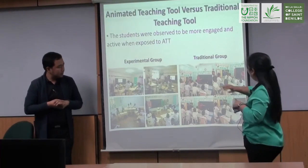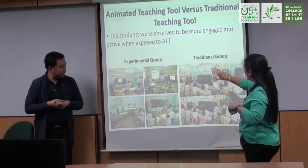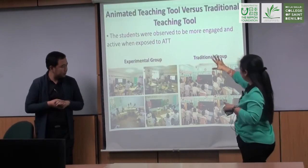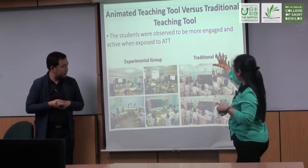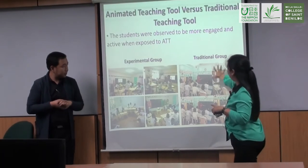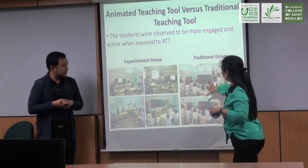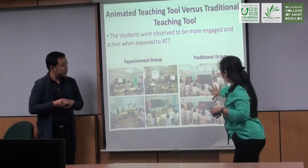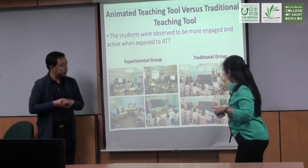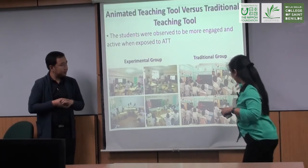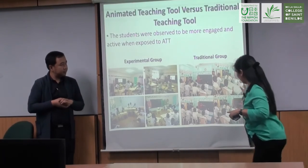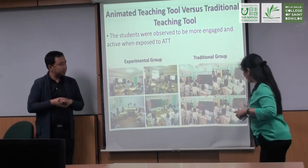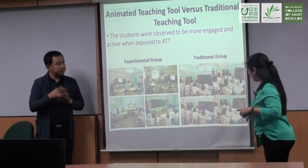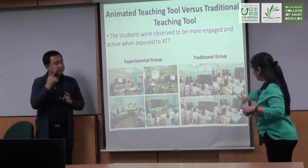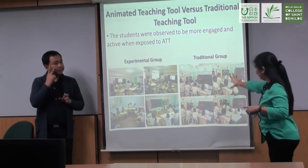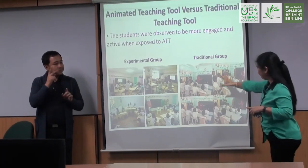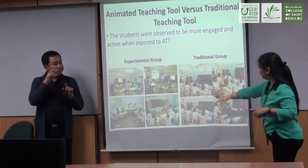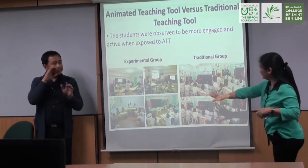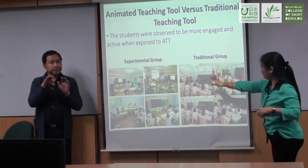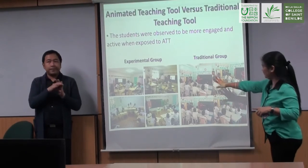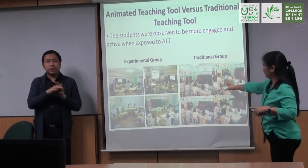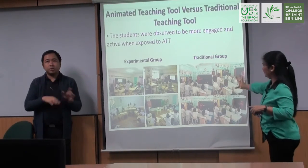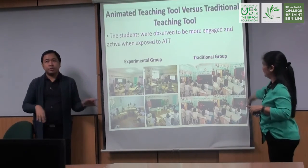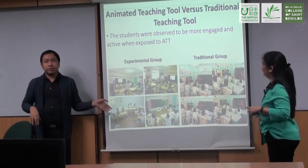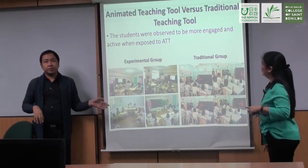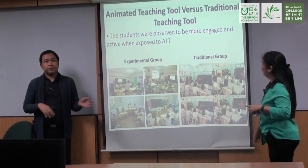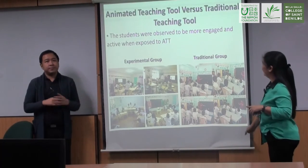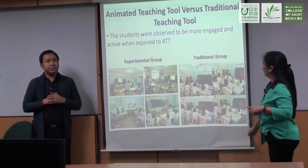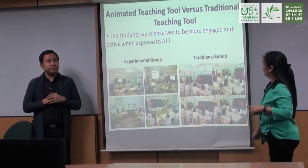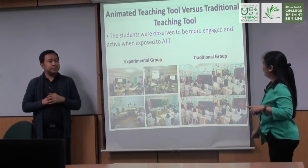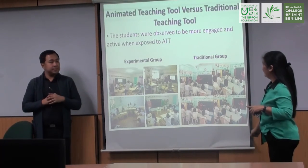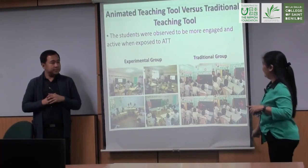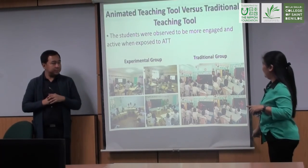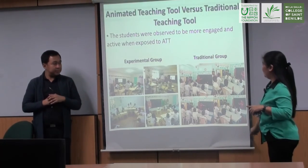So, these are the pictures.